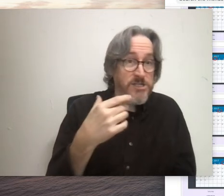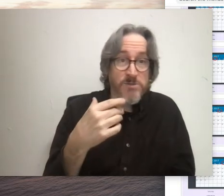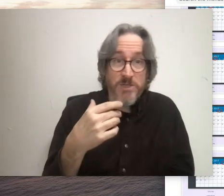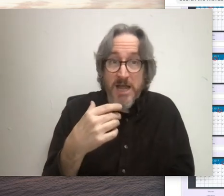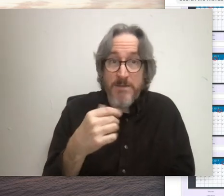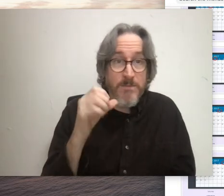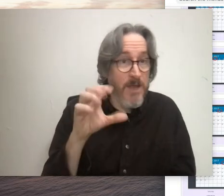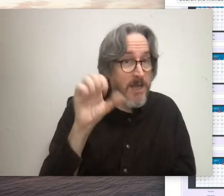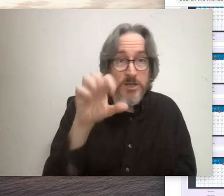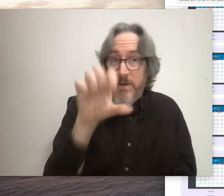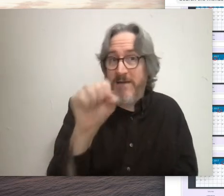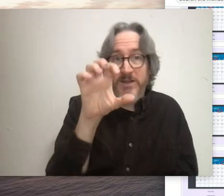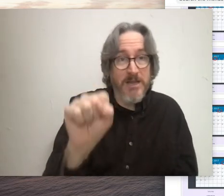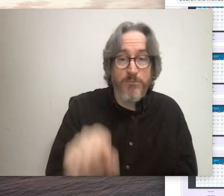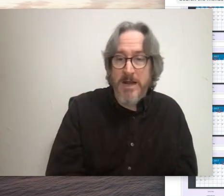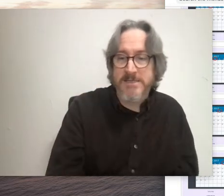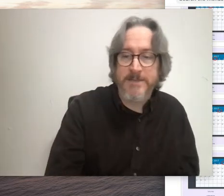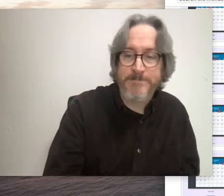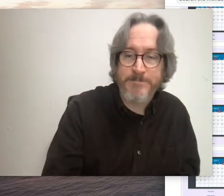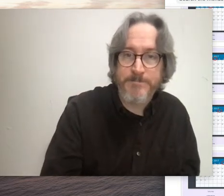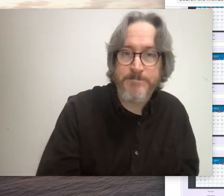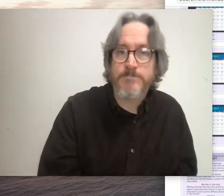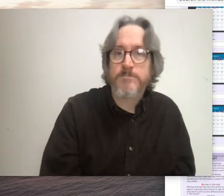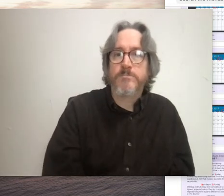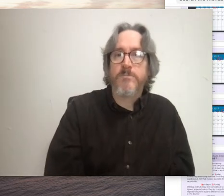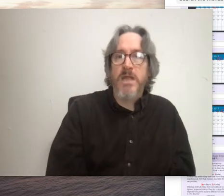It just comes with time, and you have to keep practicing.